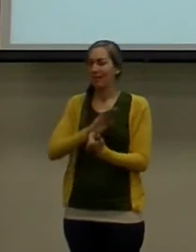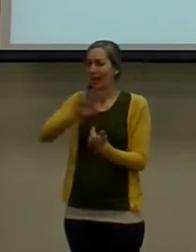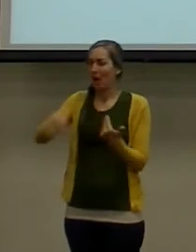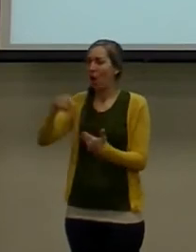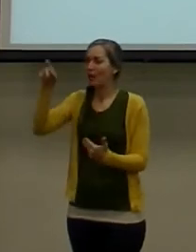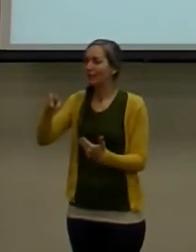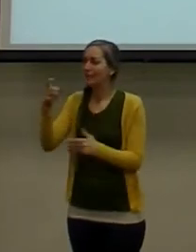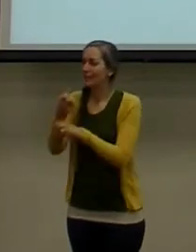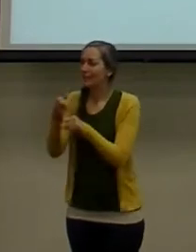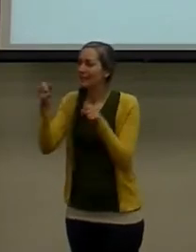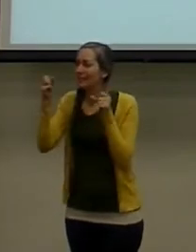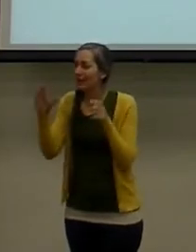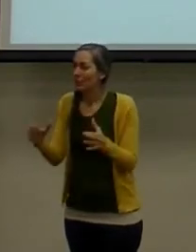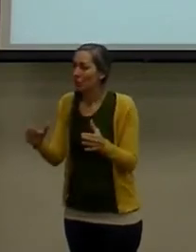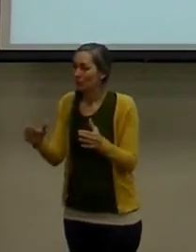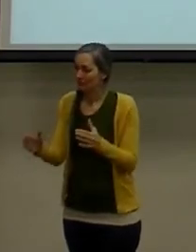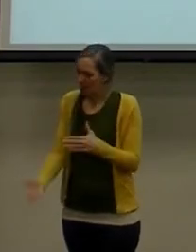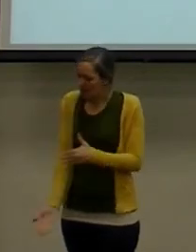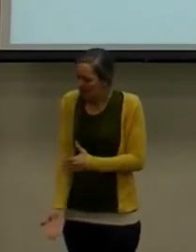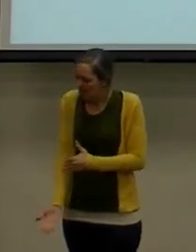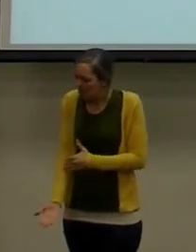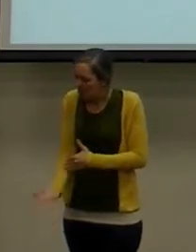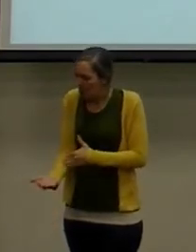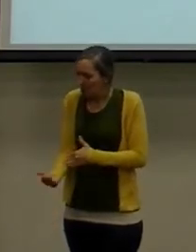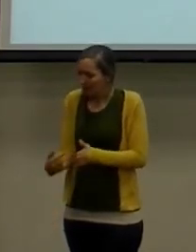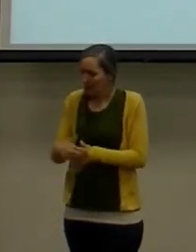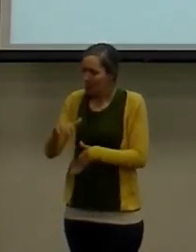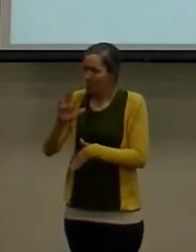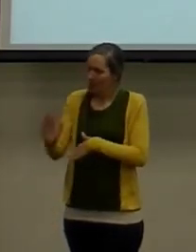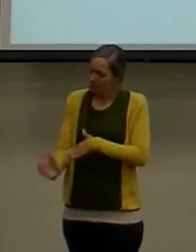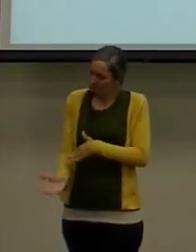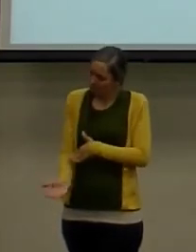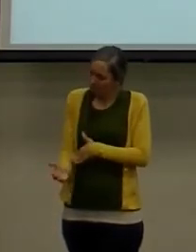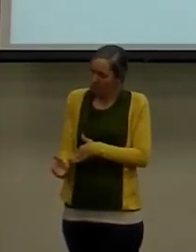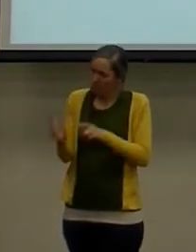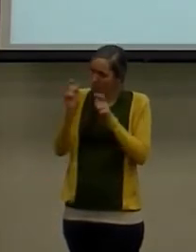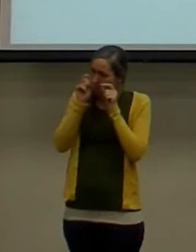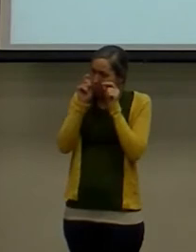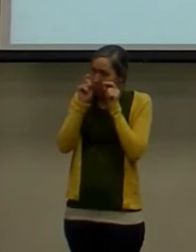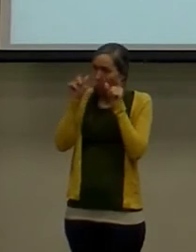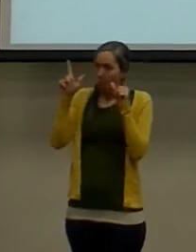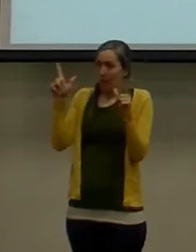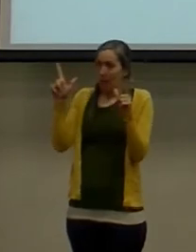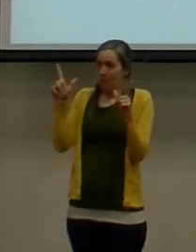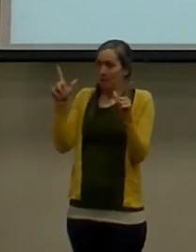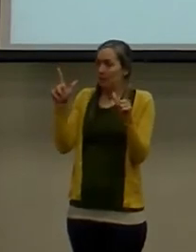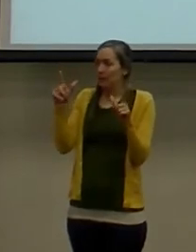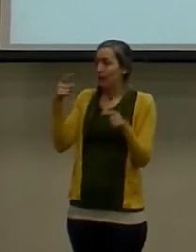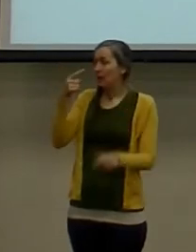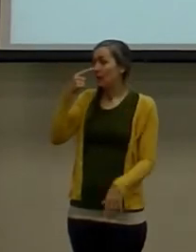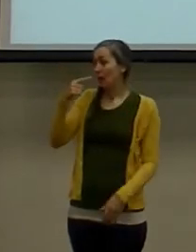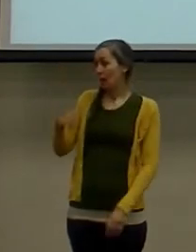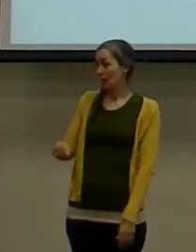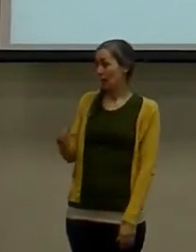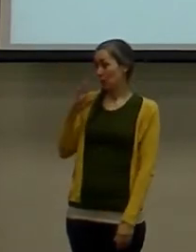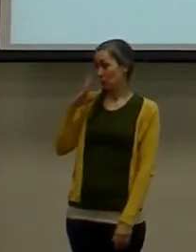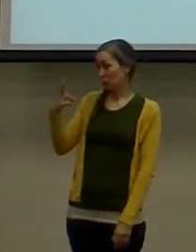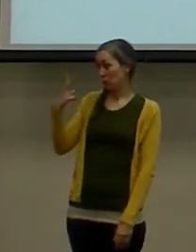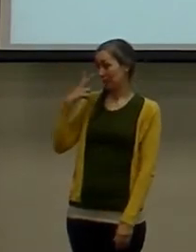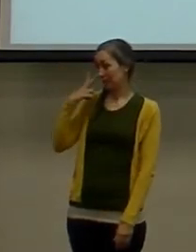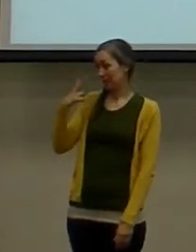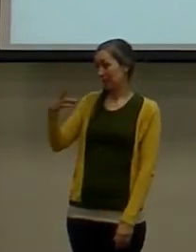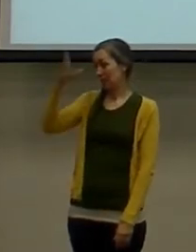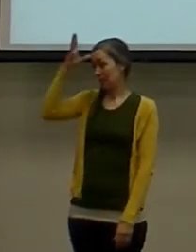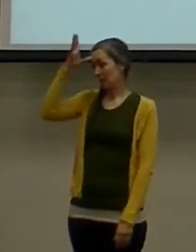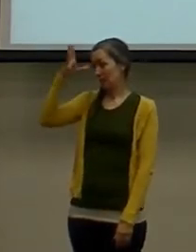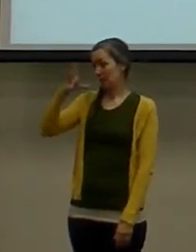In the morning, when you wake up at 5 in the morning, go anywhere in Thailand, you will see men